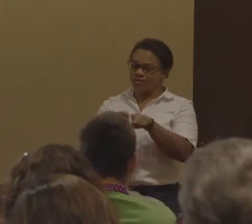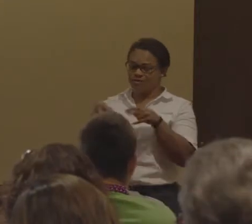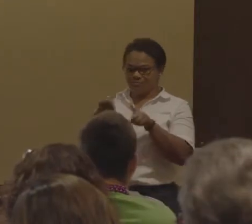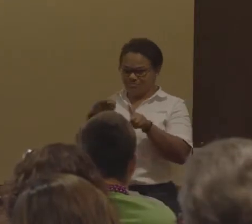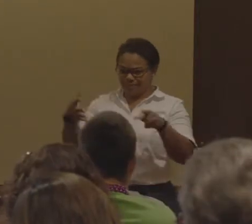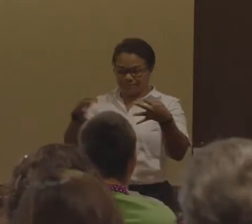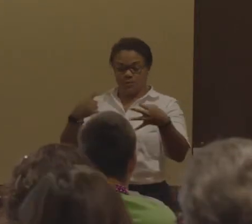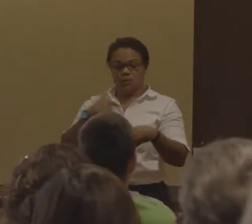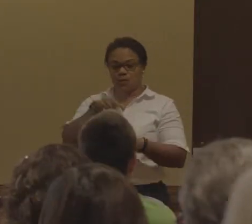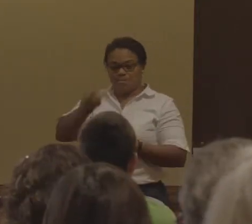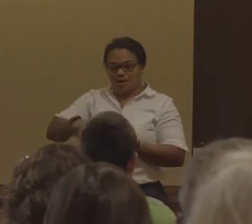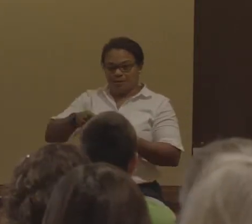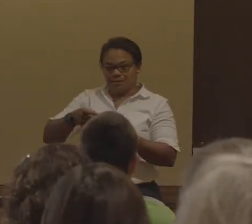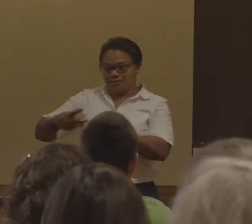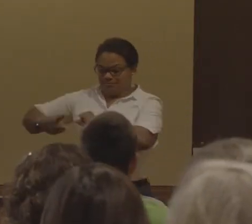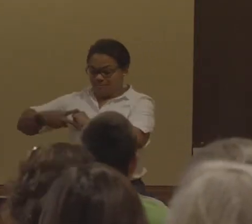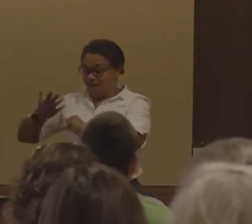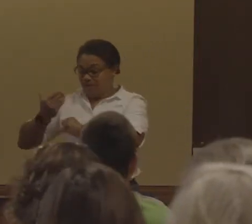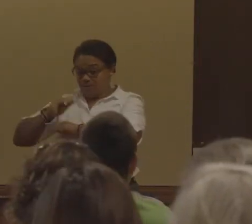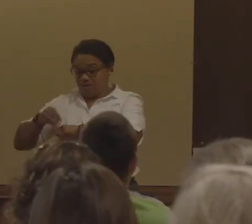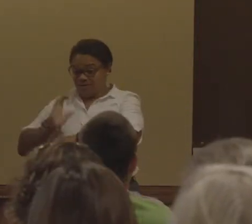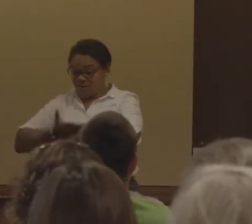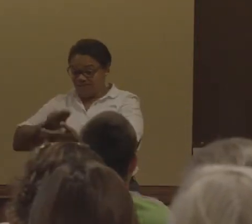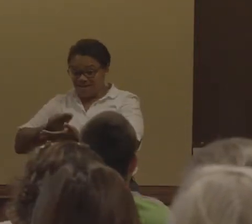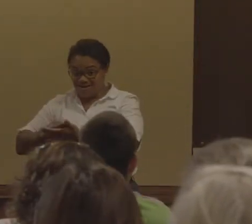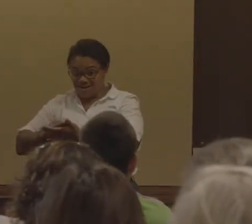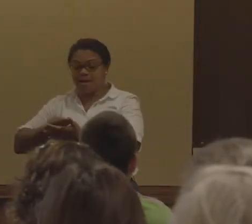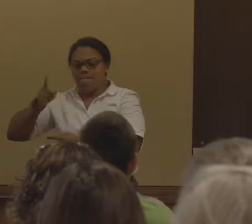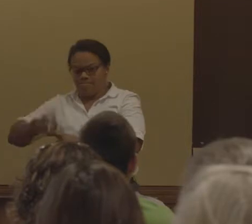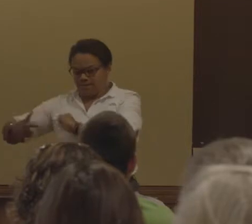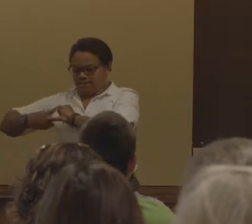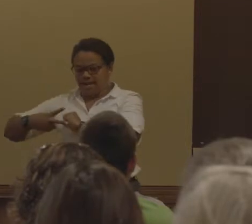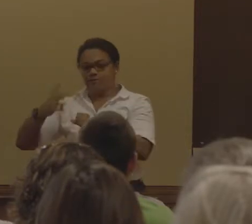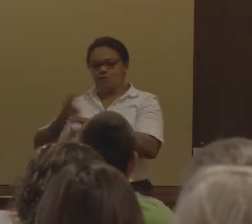have to set aside 15% of our federal funding for those 5 required services.